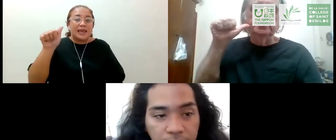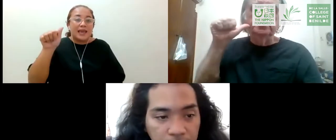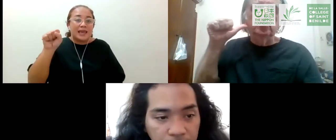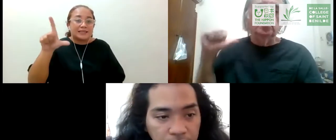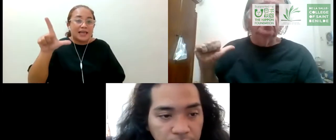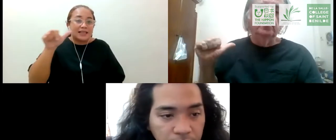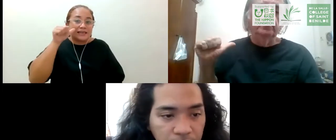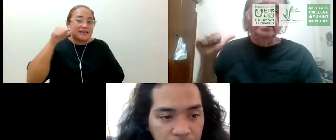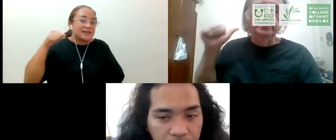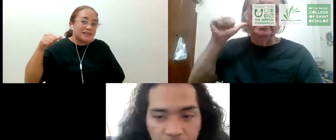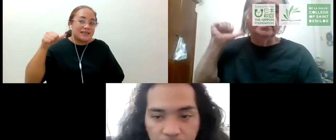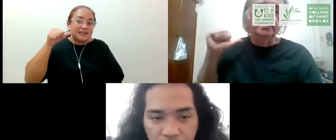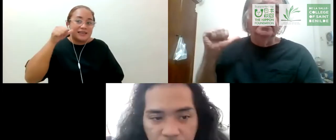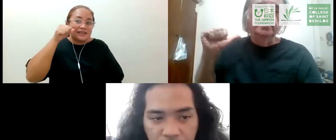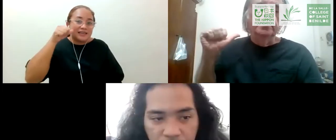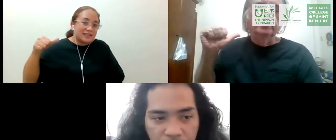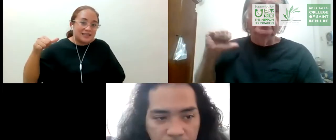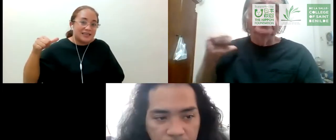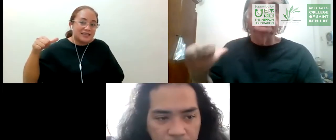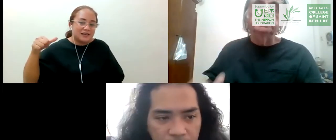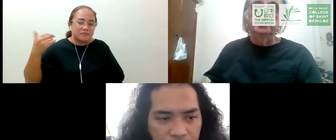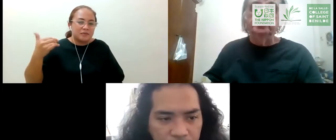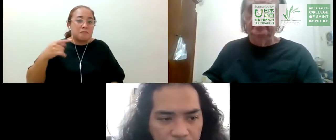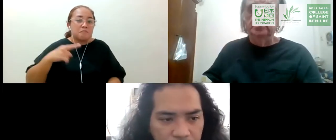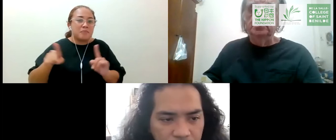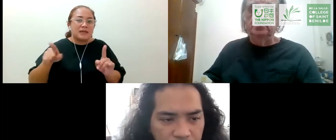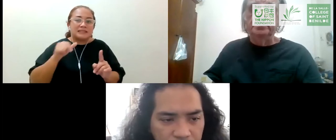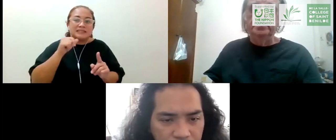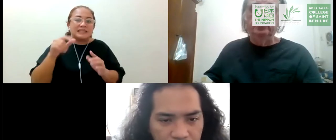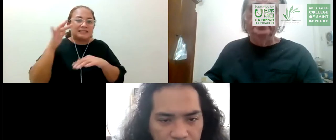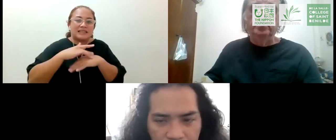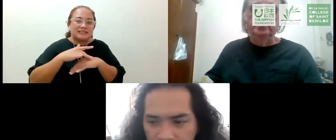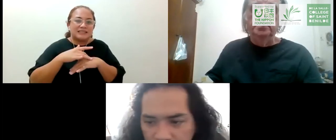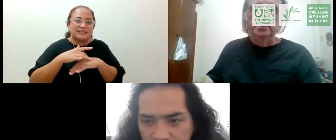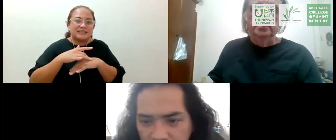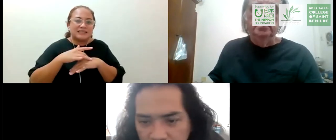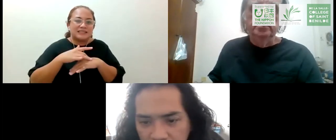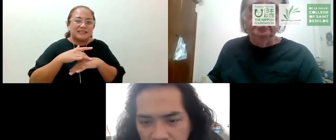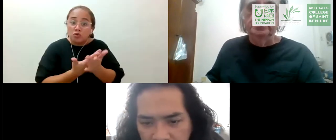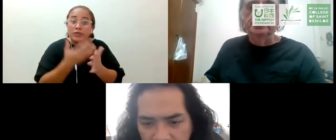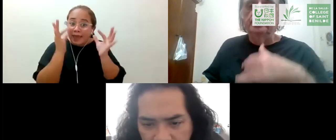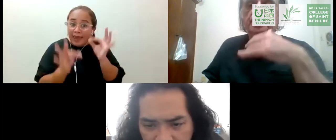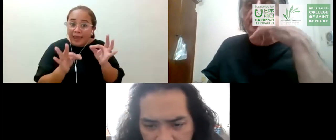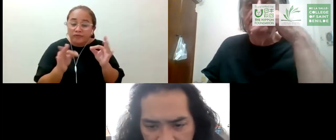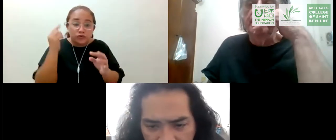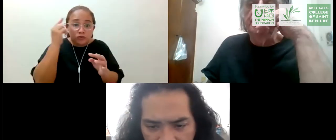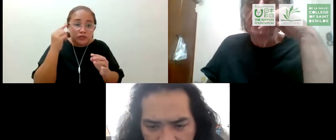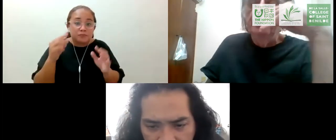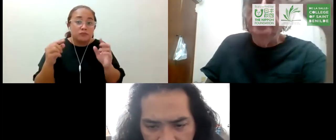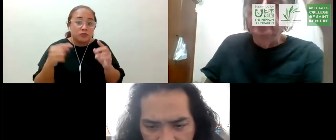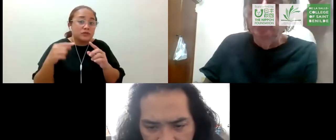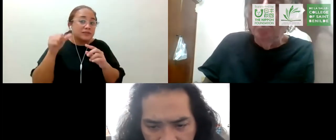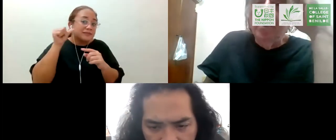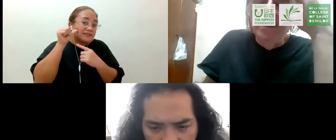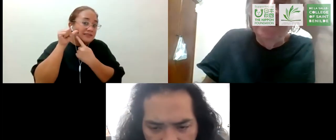like this, or maybe like that, but it doesn't touch. So I think it would be good to consider putting a touch,